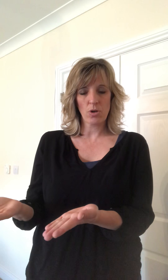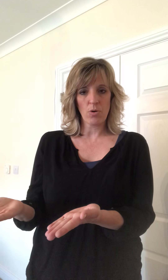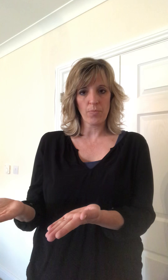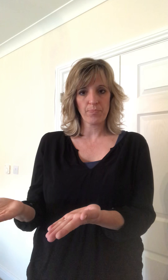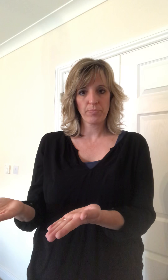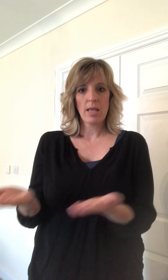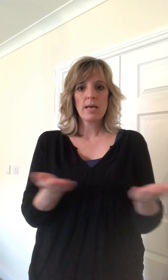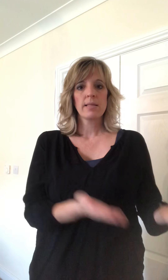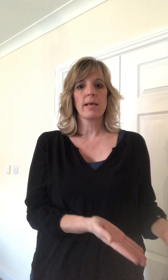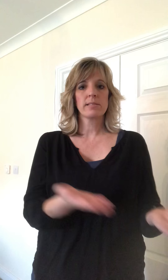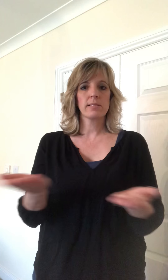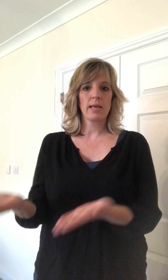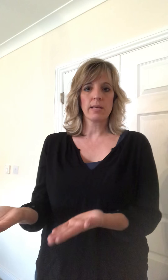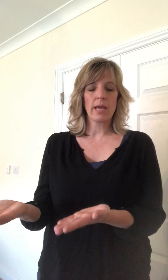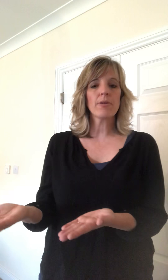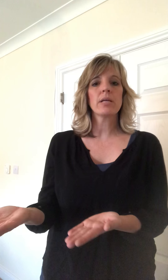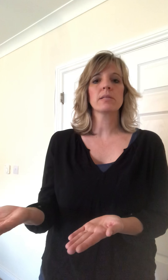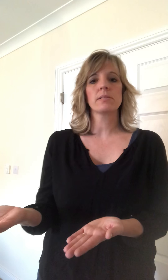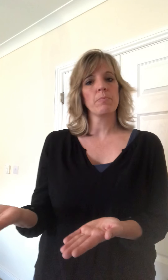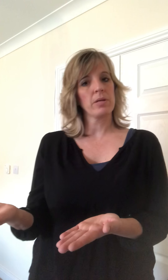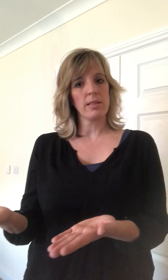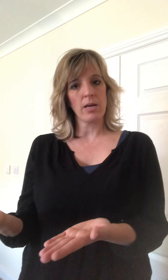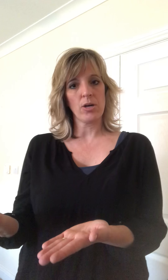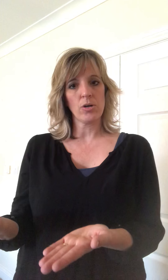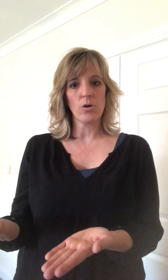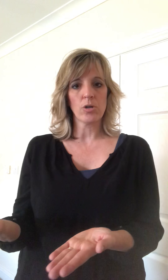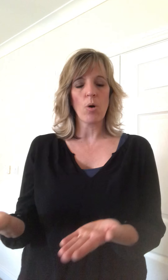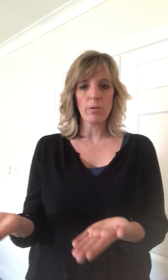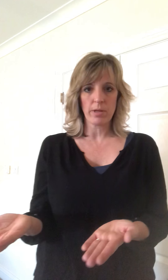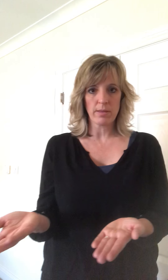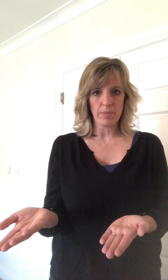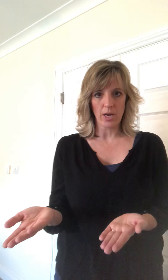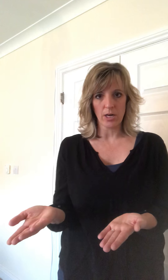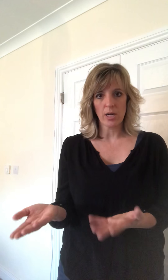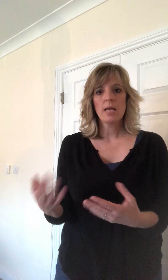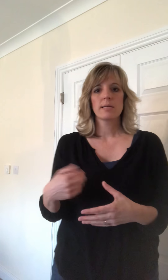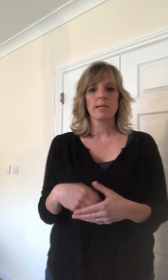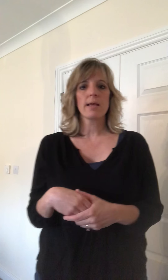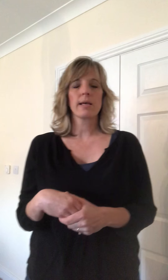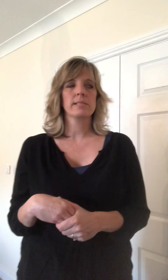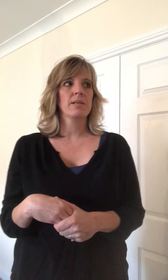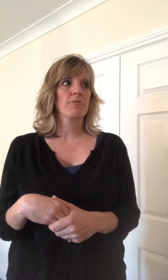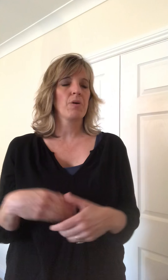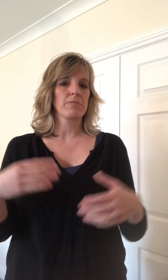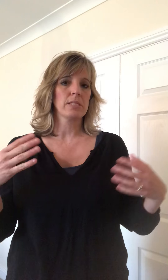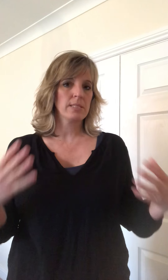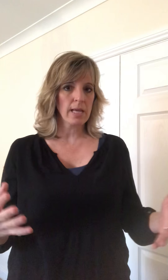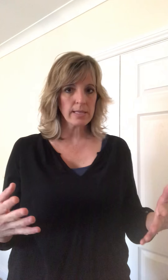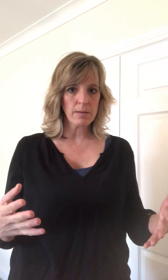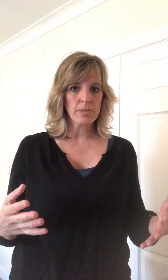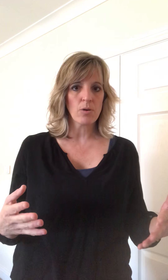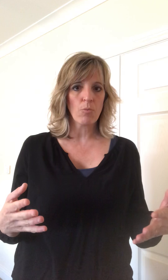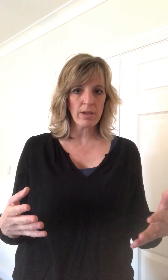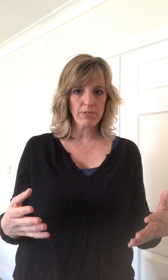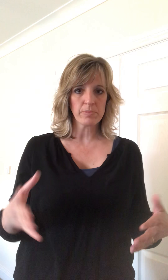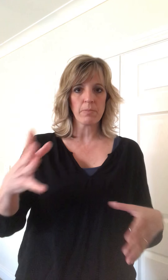So that's like carrying somebody there or going with them there. Take as in if you have to take something away from somebody,